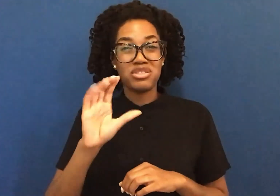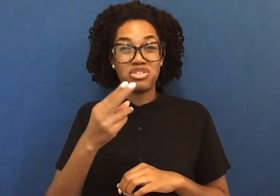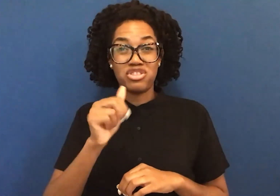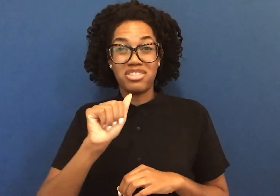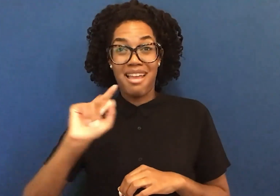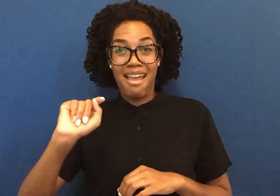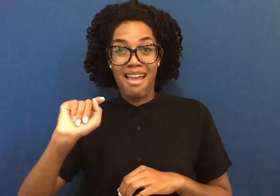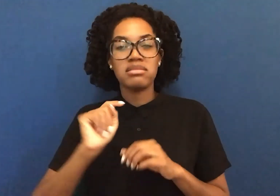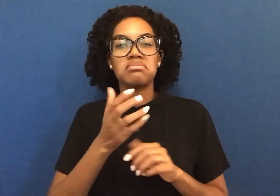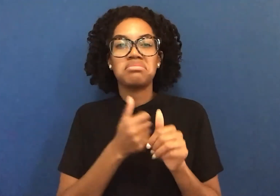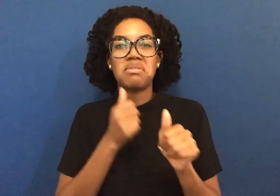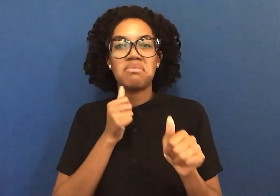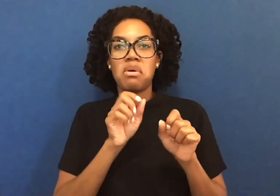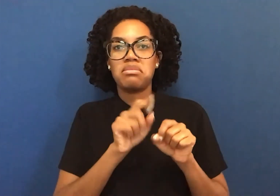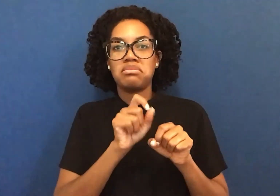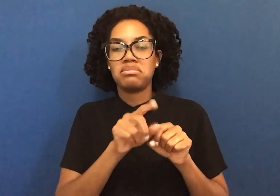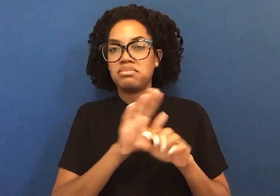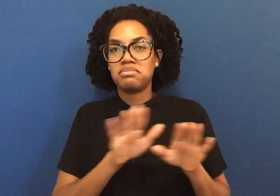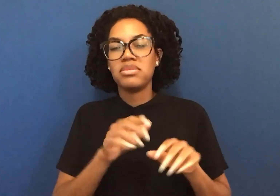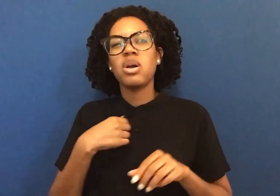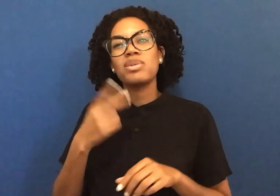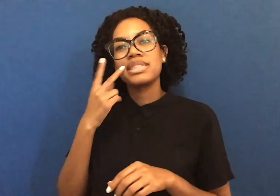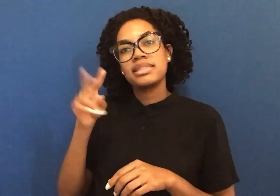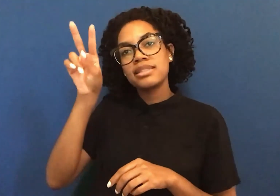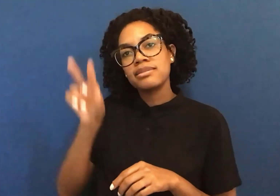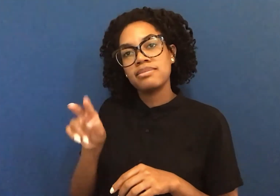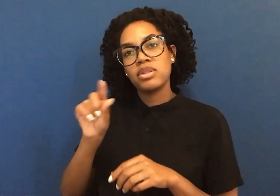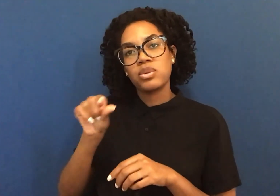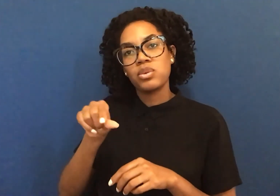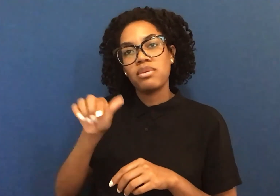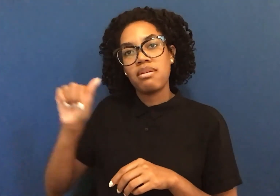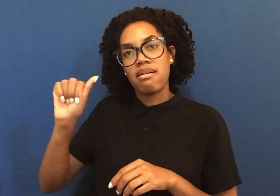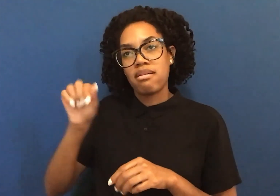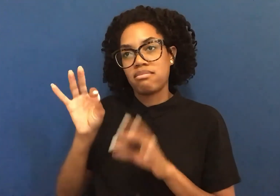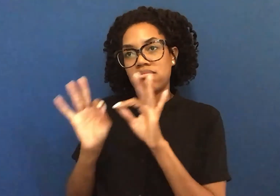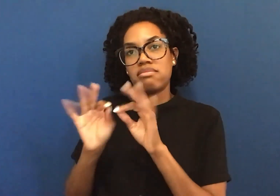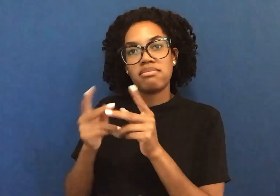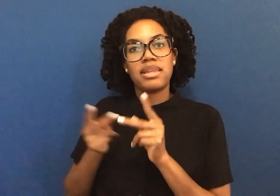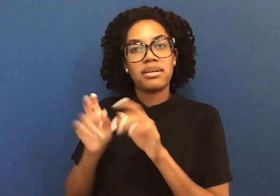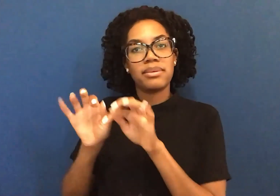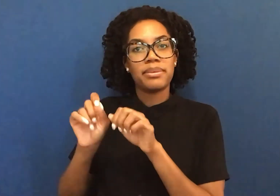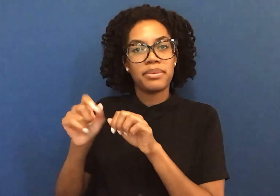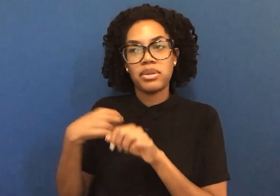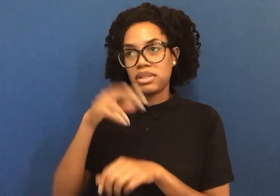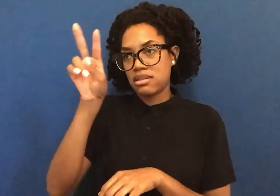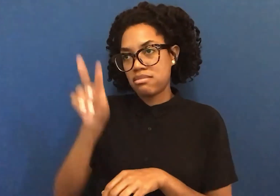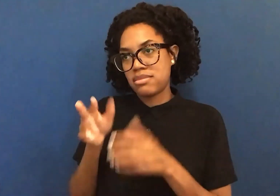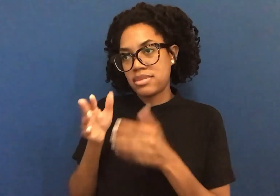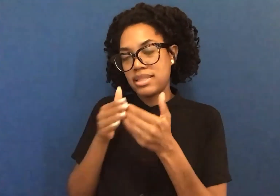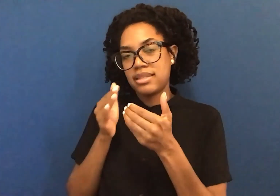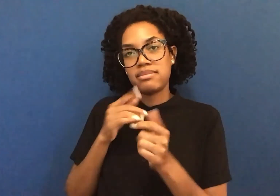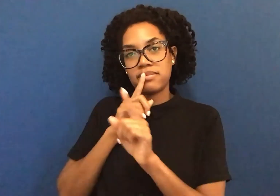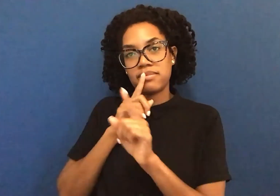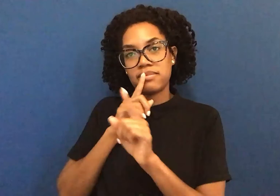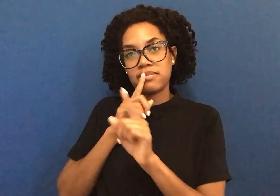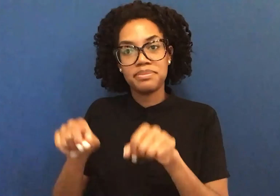so that the Q&A questions can be reviewed and voiced during the session or for later response. Chauncey?